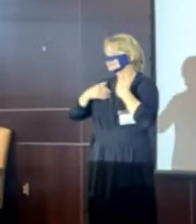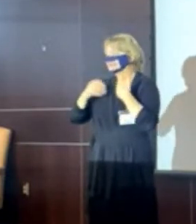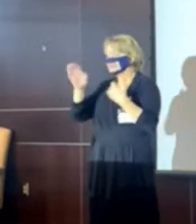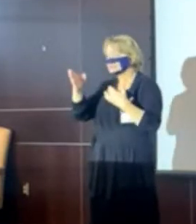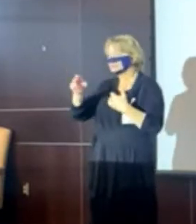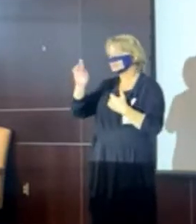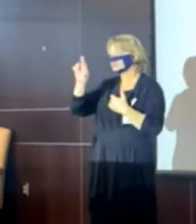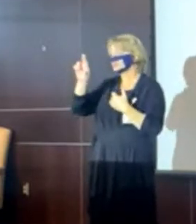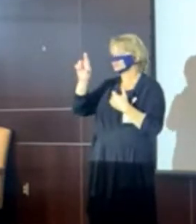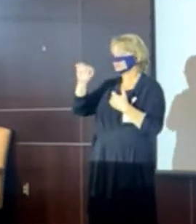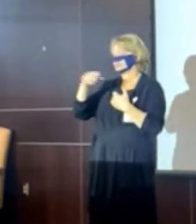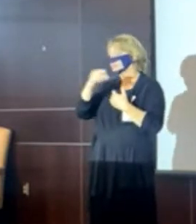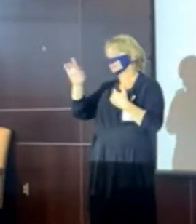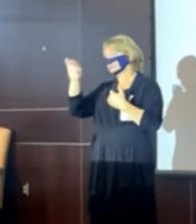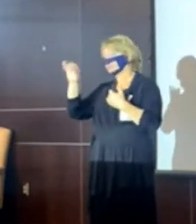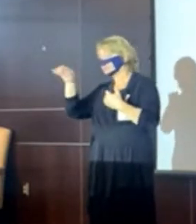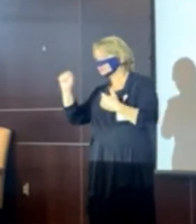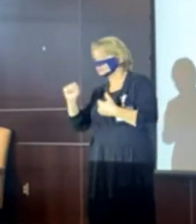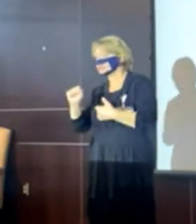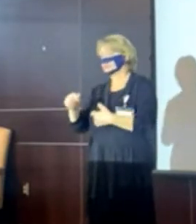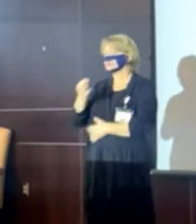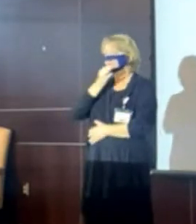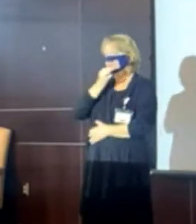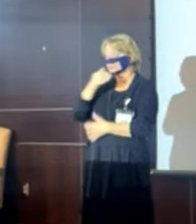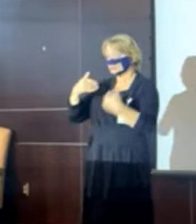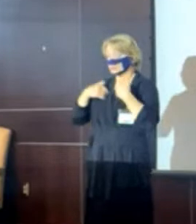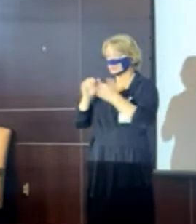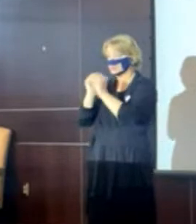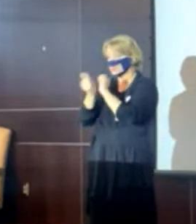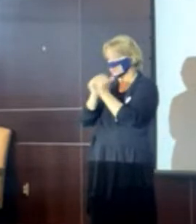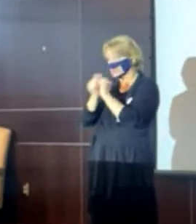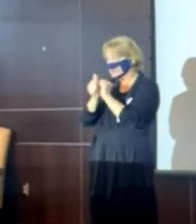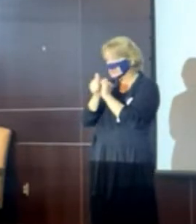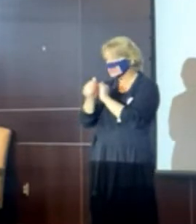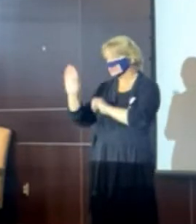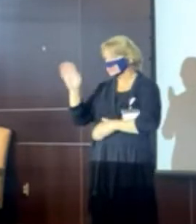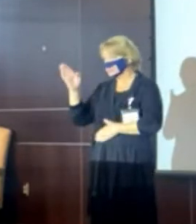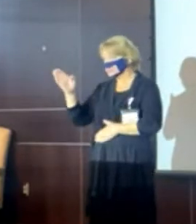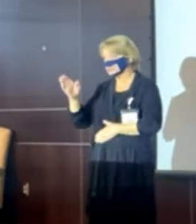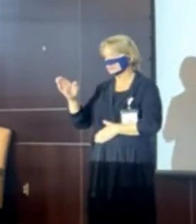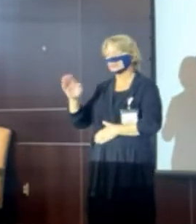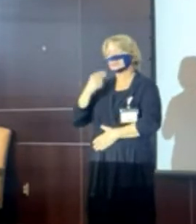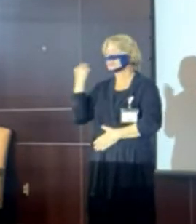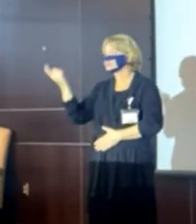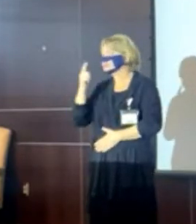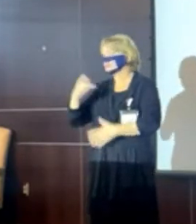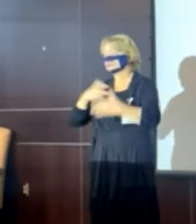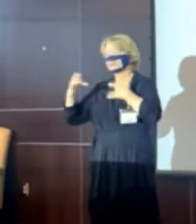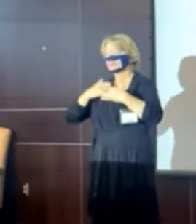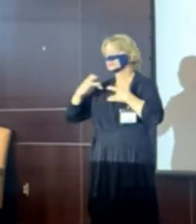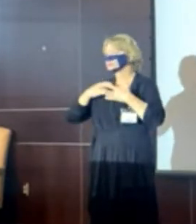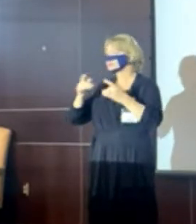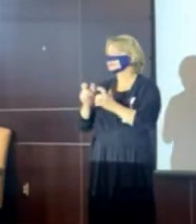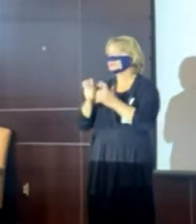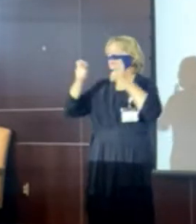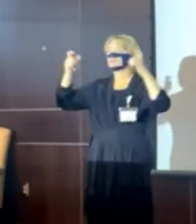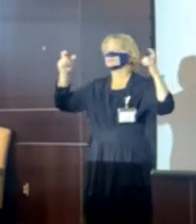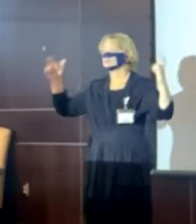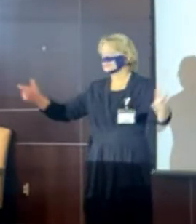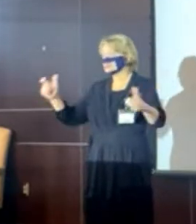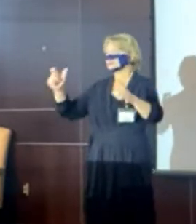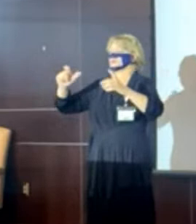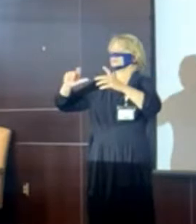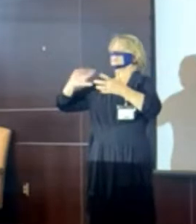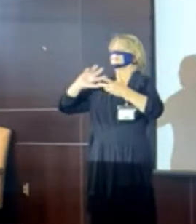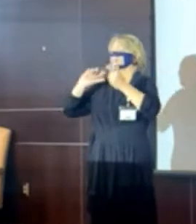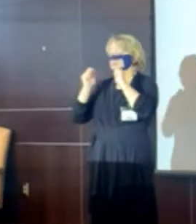have Bristol Motor Speedway have a race coming up. Now, we're always concerned with large gatherings, whether it's these events or any other